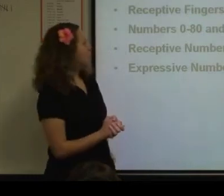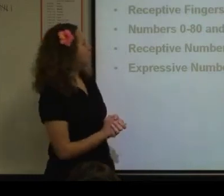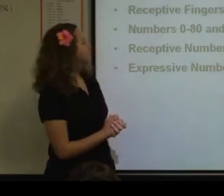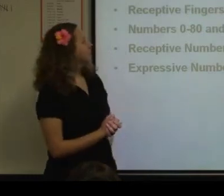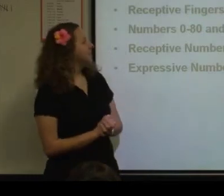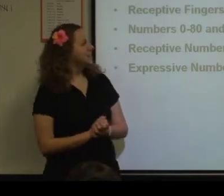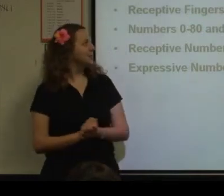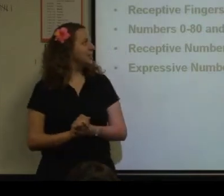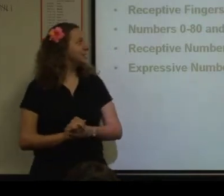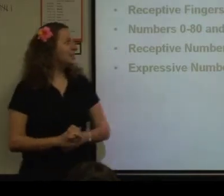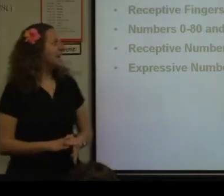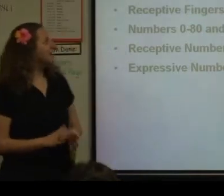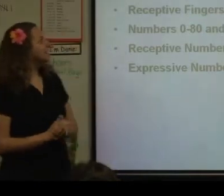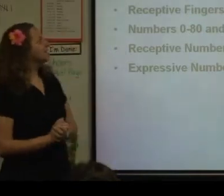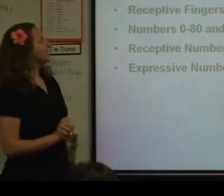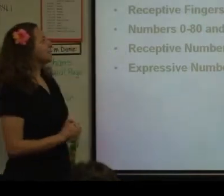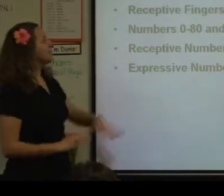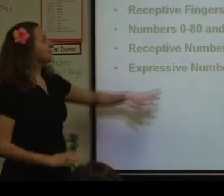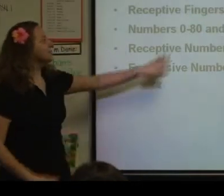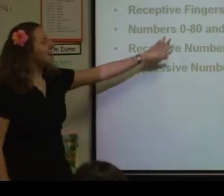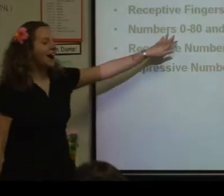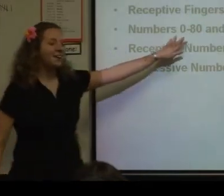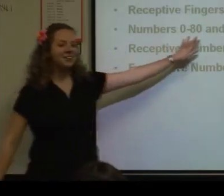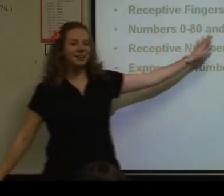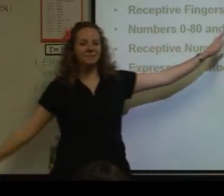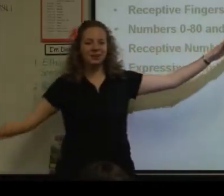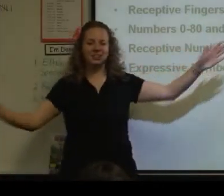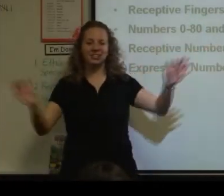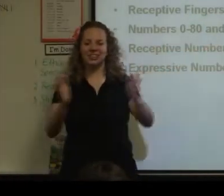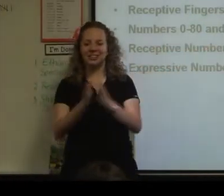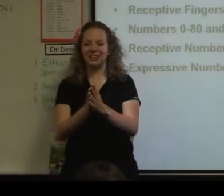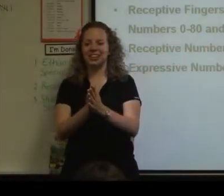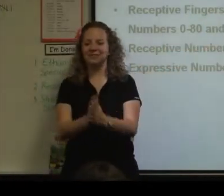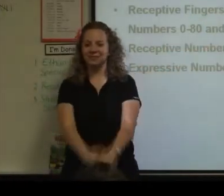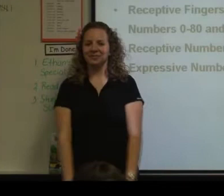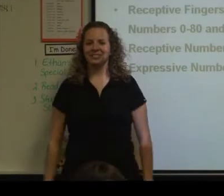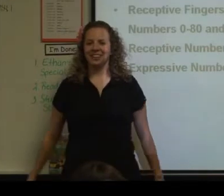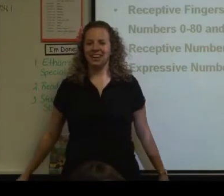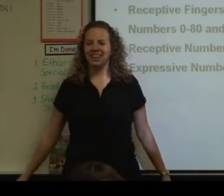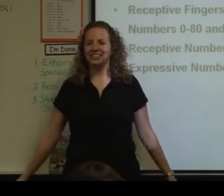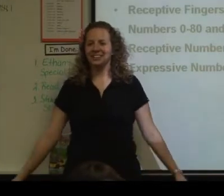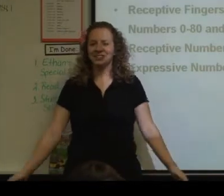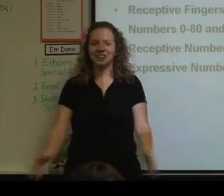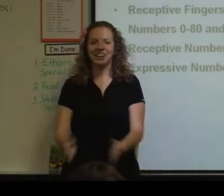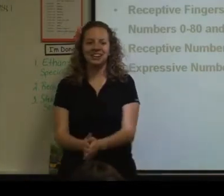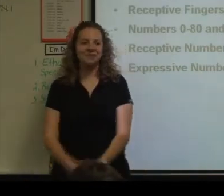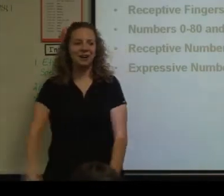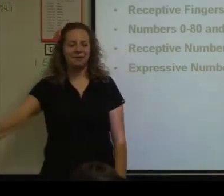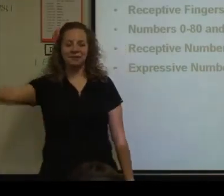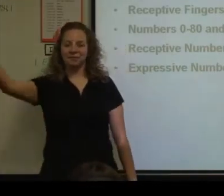Okay, so let's go ahead and start going through our numbers. Are you guys ready? Okay, 0 through 80, here we go.